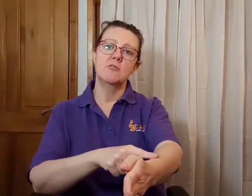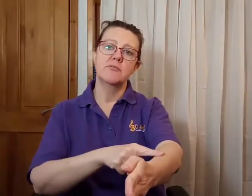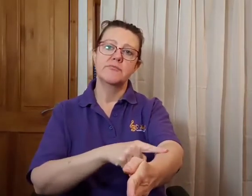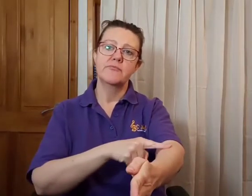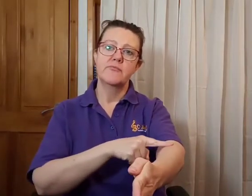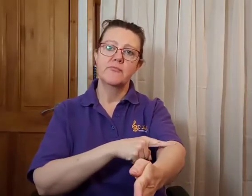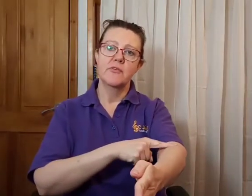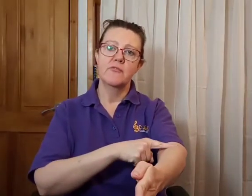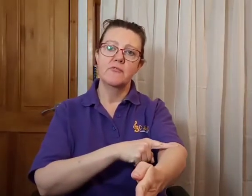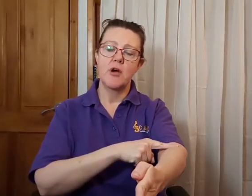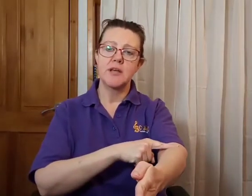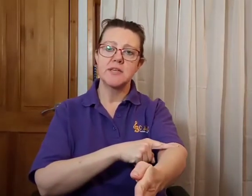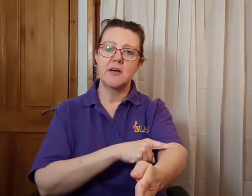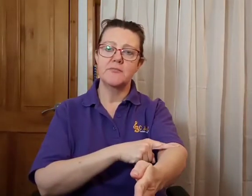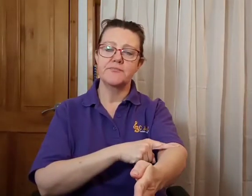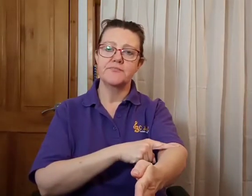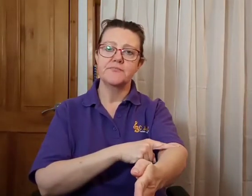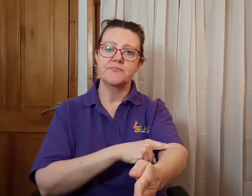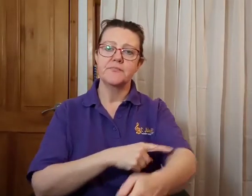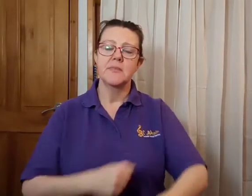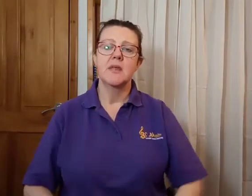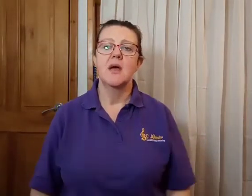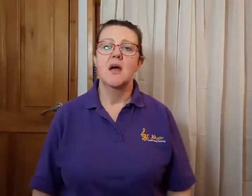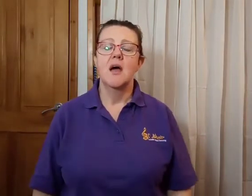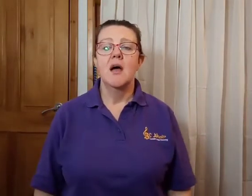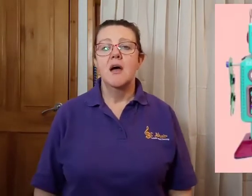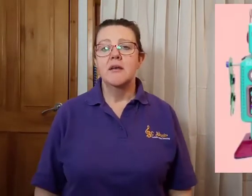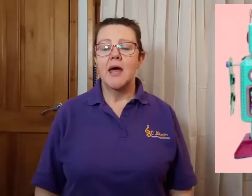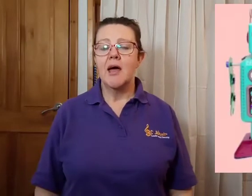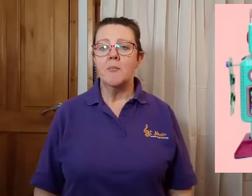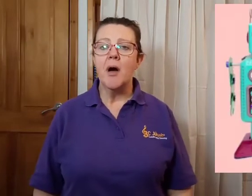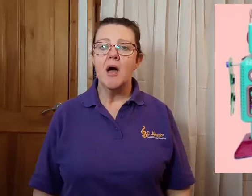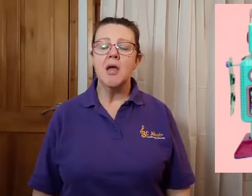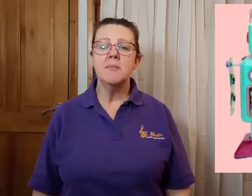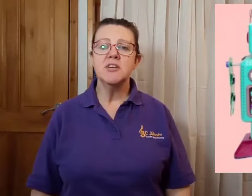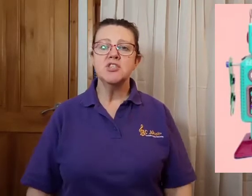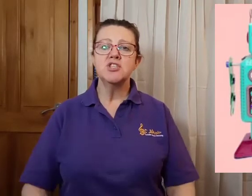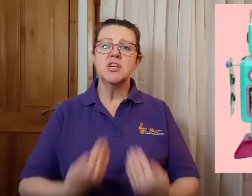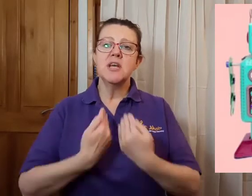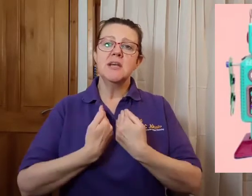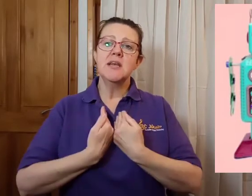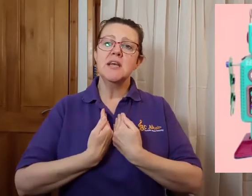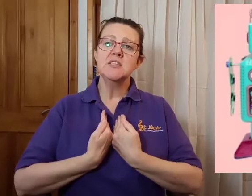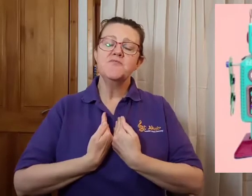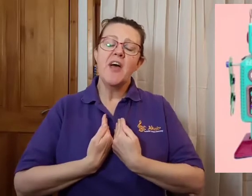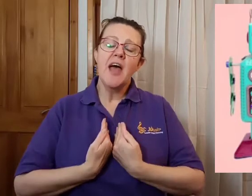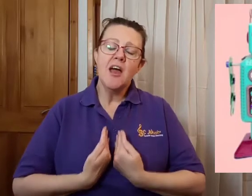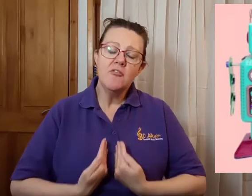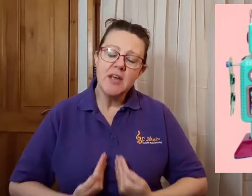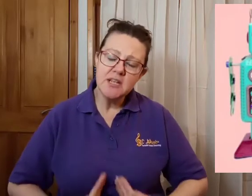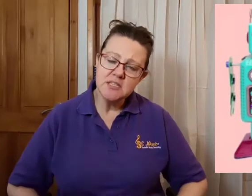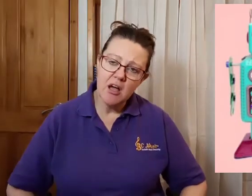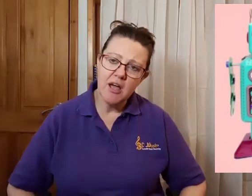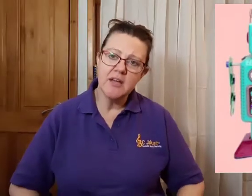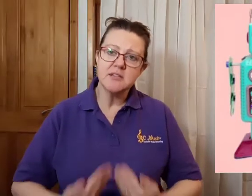right down. Now my machine is very tired,